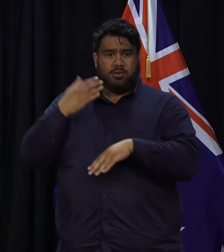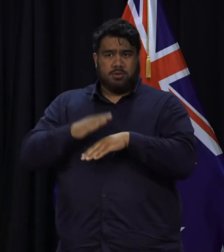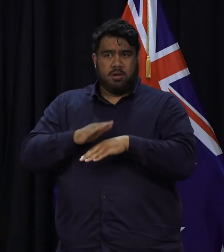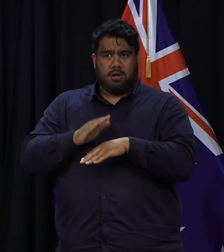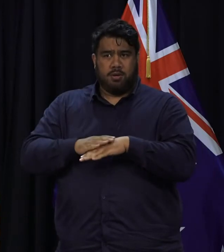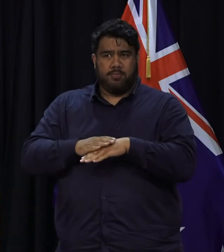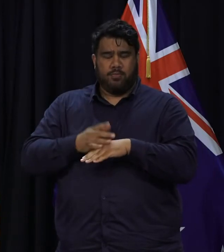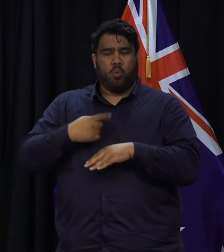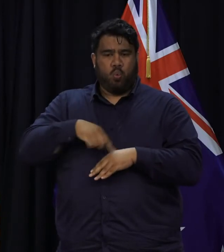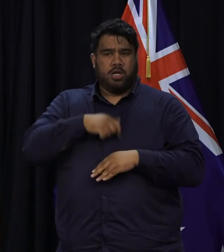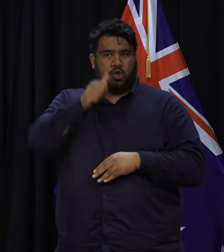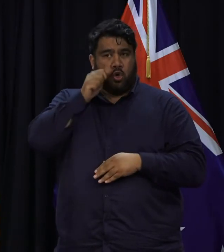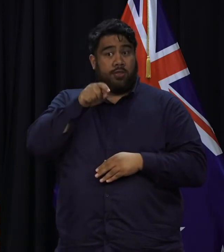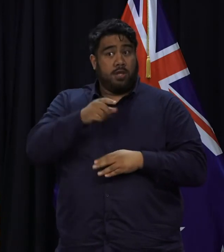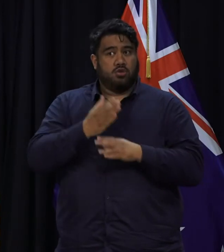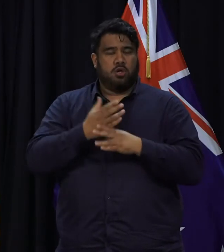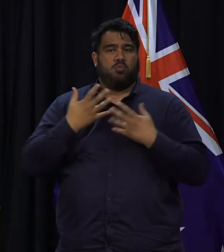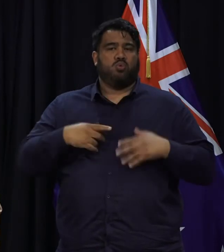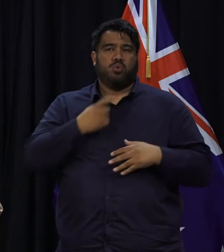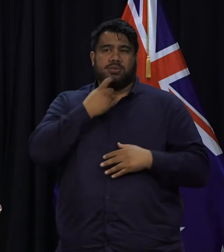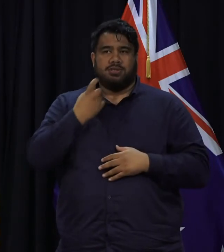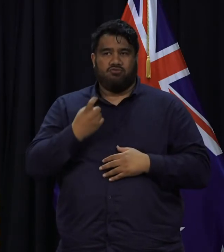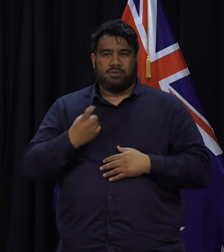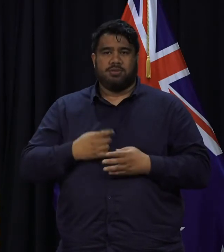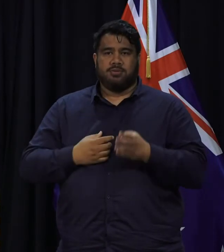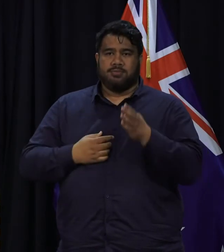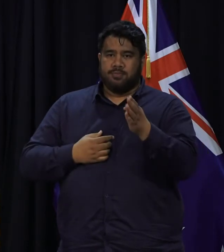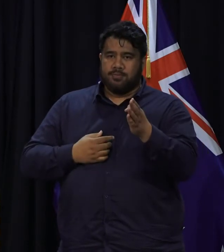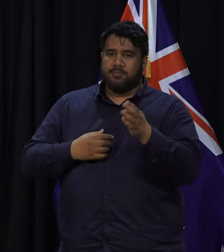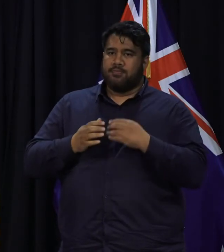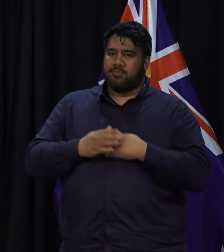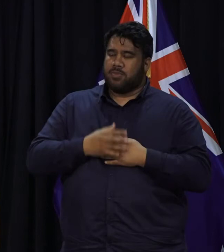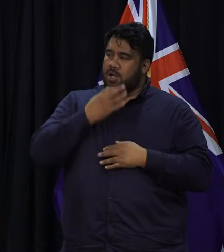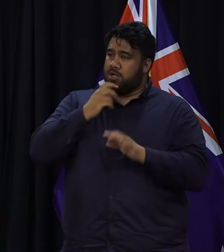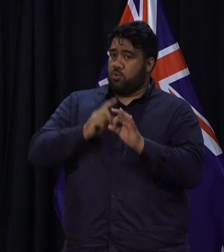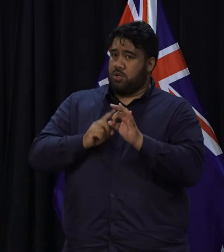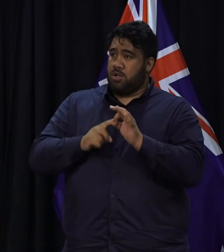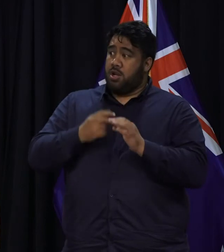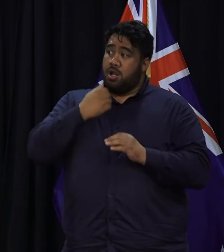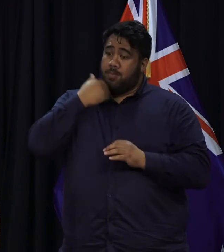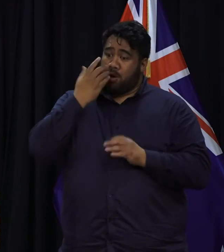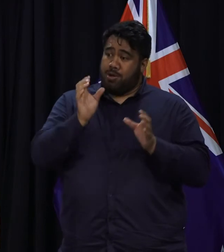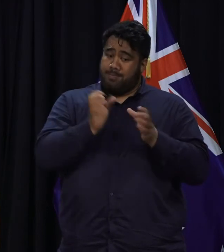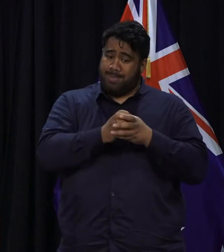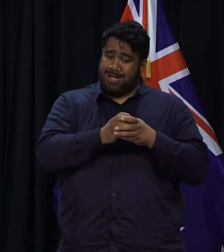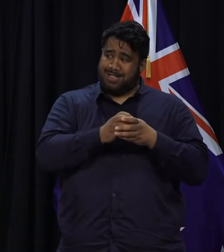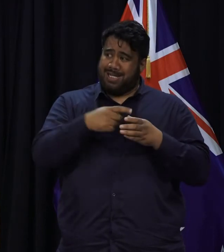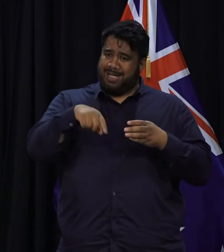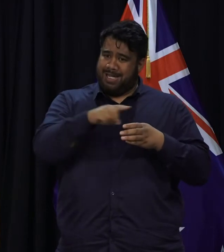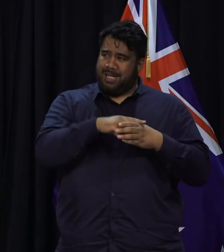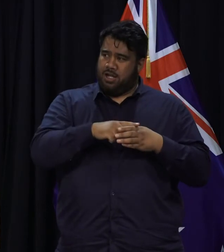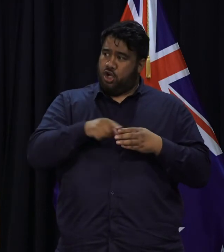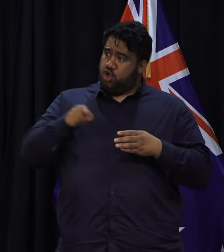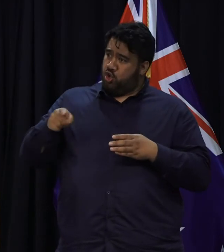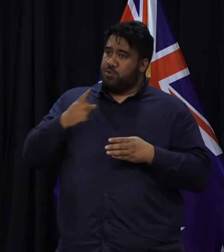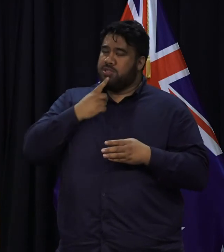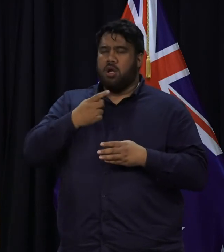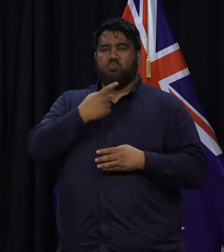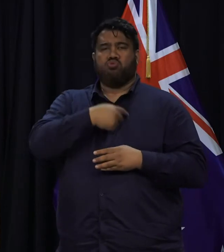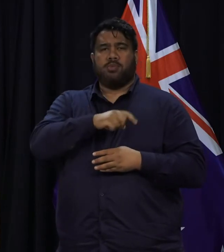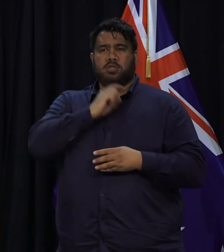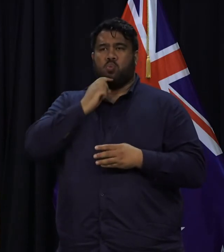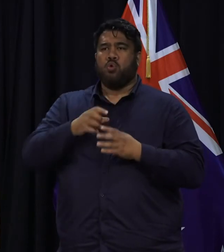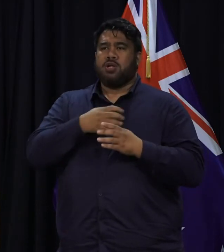lightly. How does casting aside the Māori Party fit with your promise to be a government for all New Zealanders? Well, of course, being a government for all New